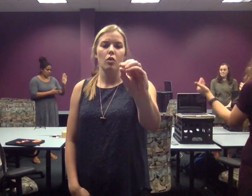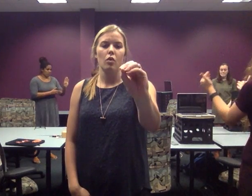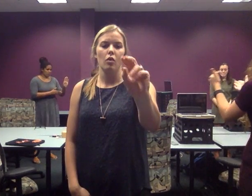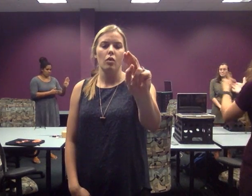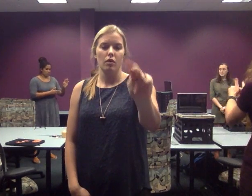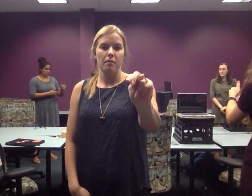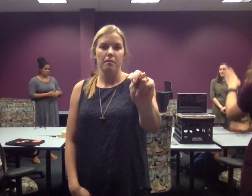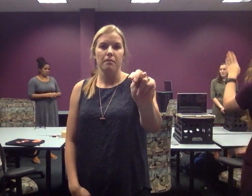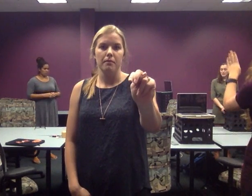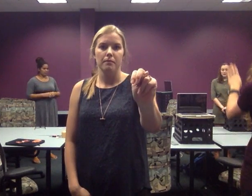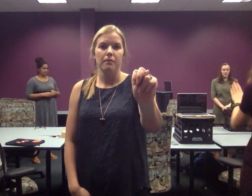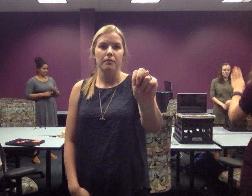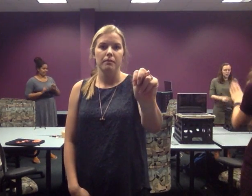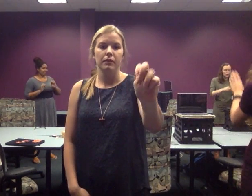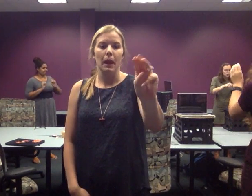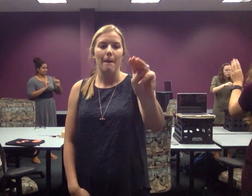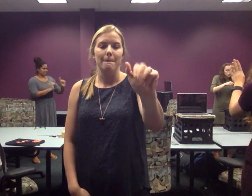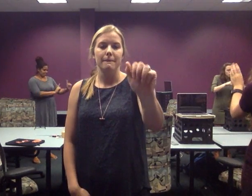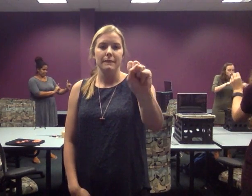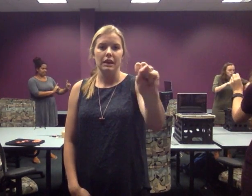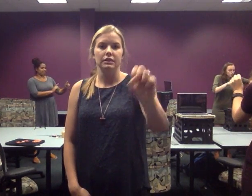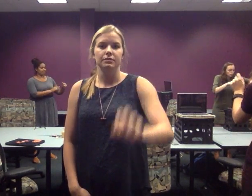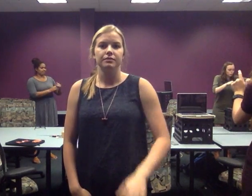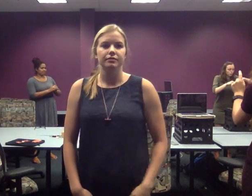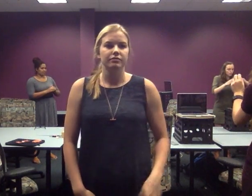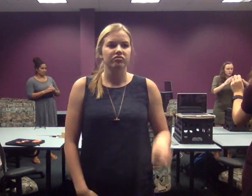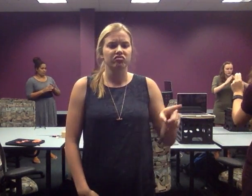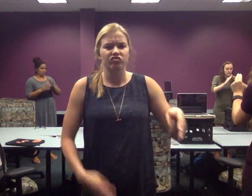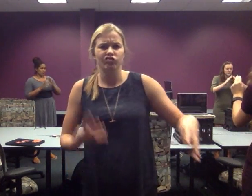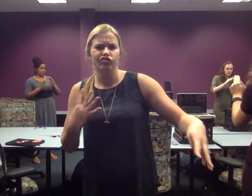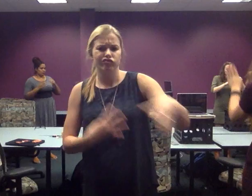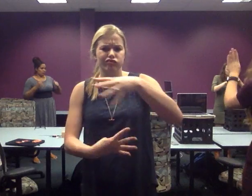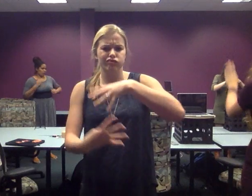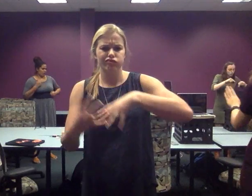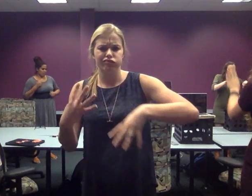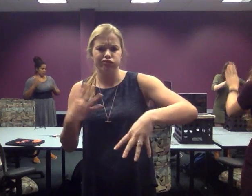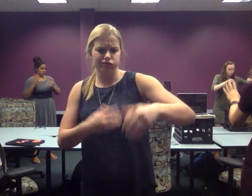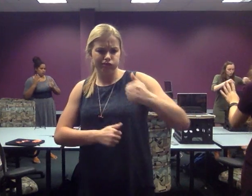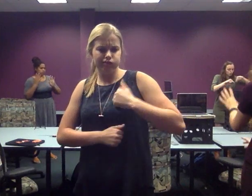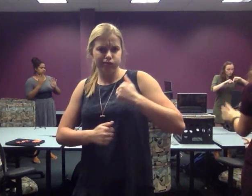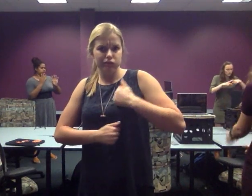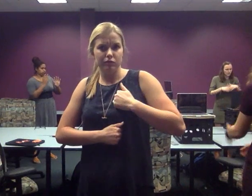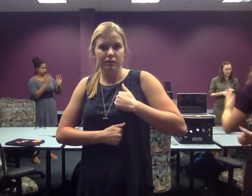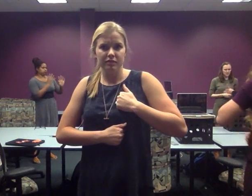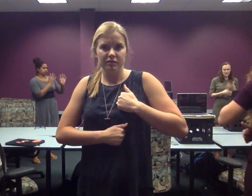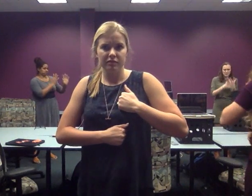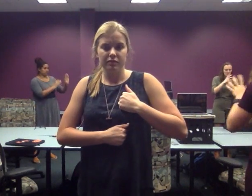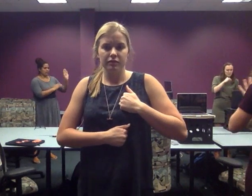And he surrounds the city with his troops. But something's missing. What still isn't there?